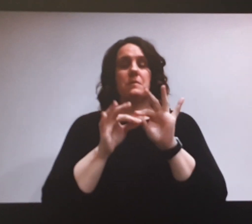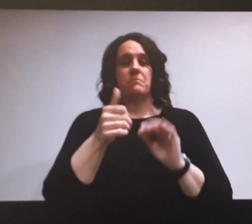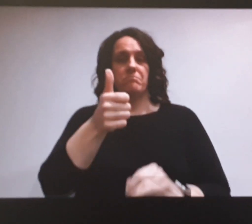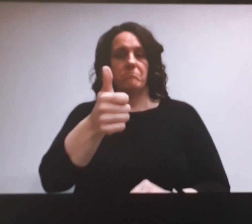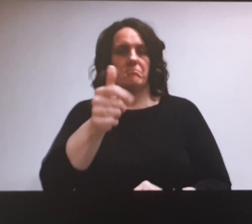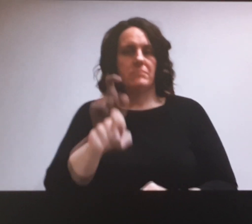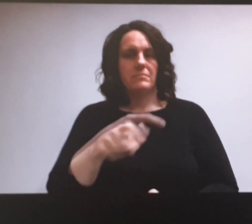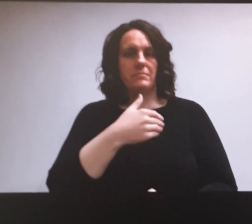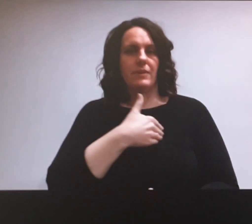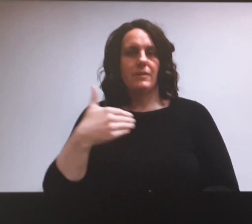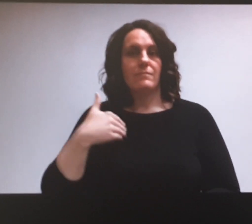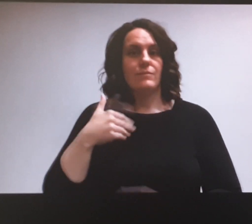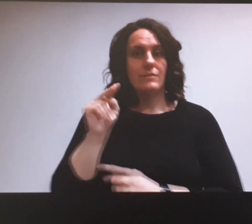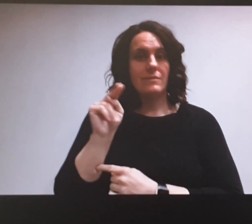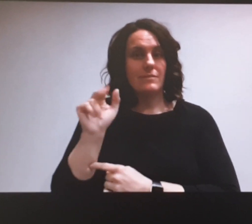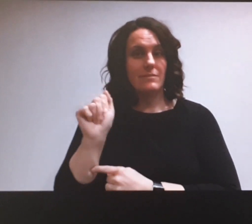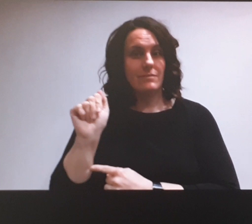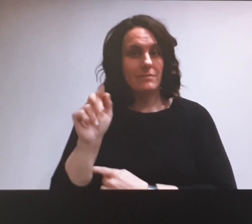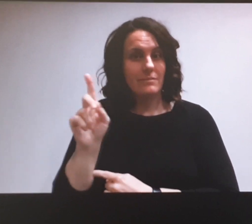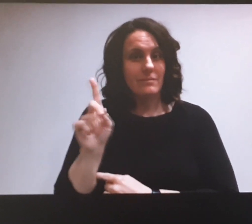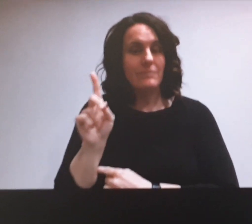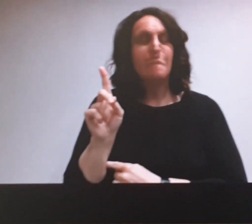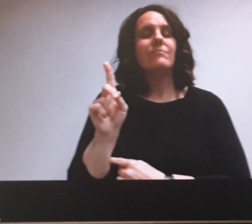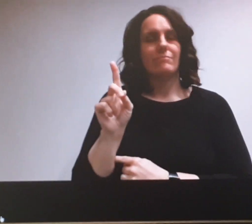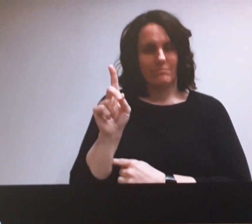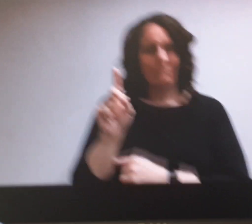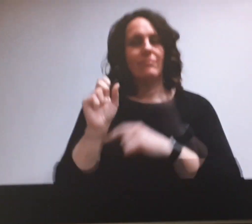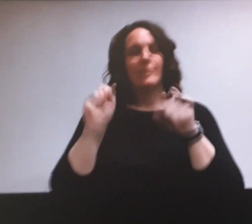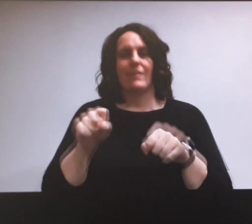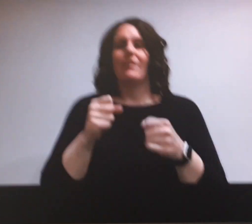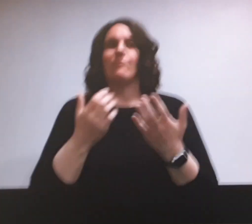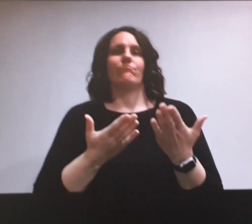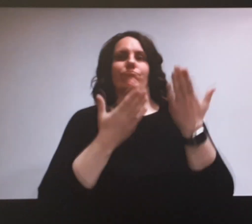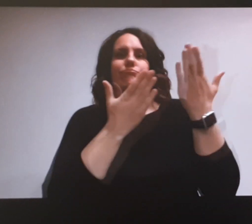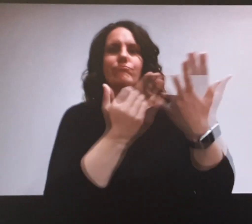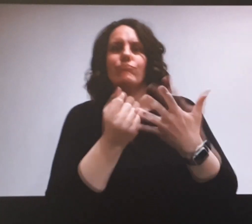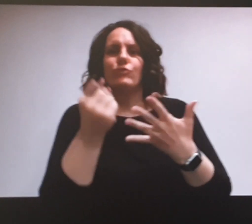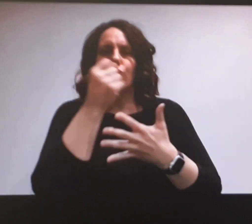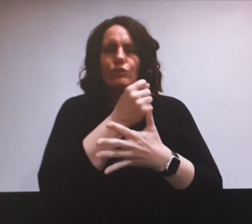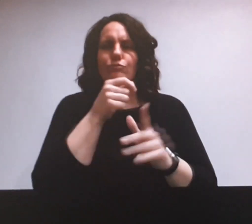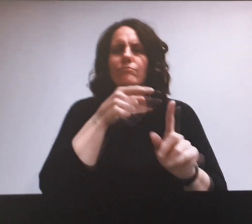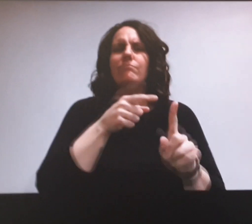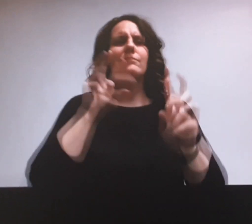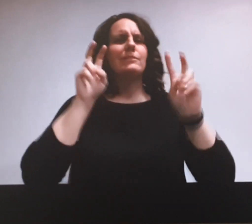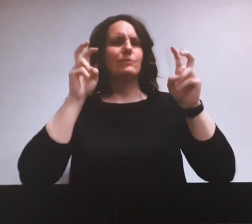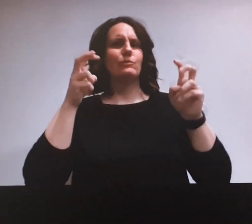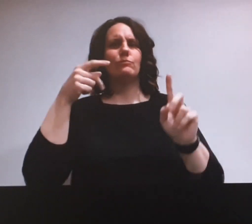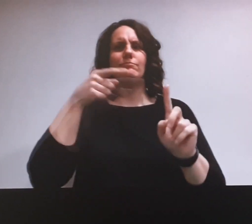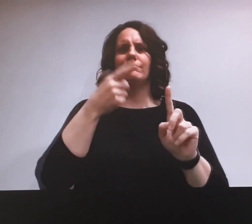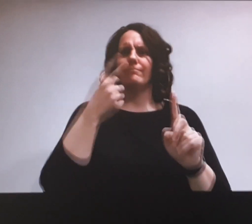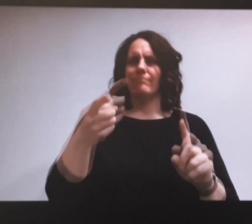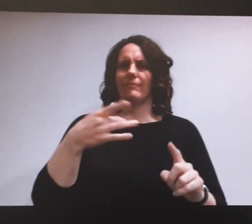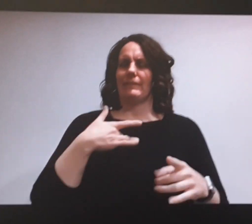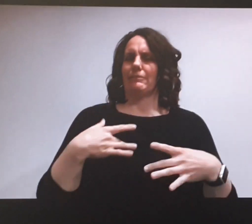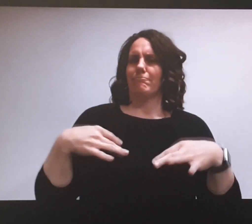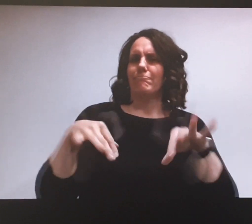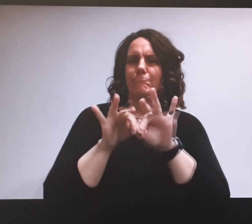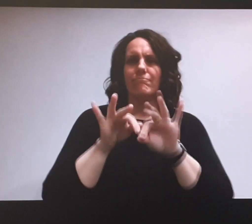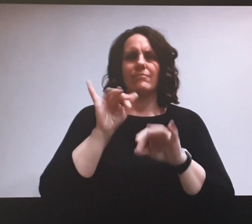priority? Well, you can find that out here. First, you have to be a member of NAD, and then you can make the recommendation and bring